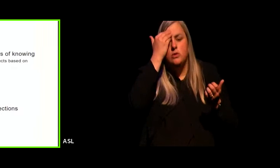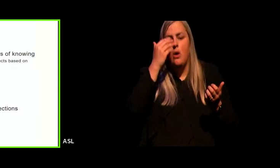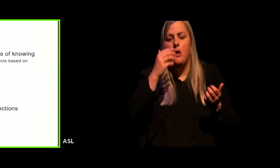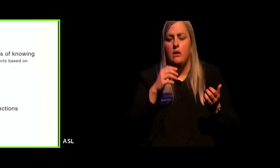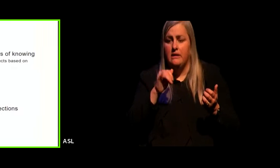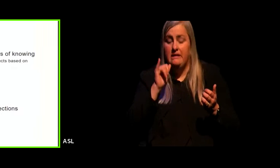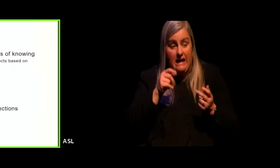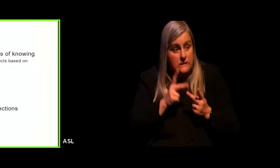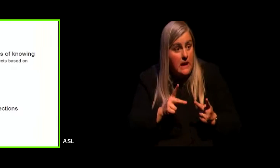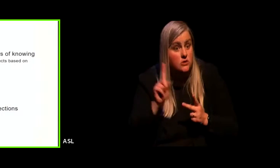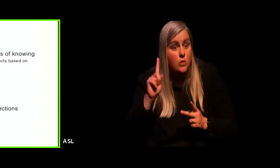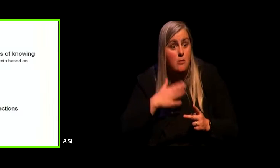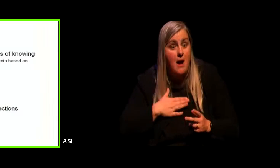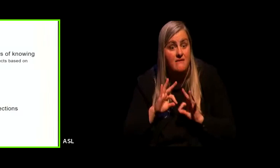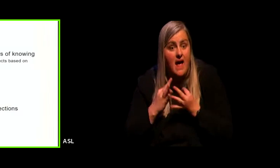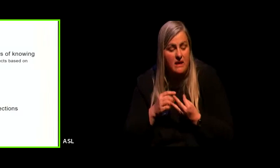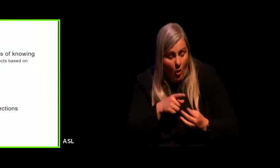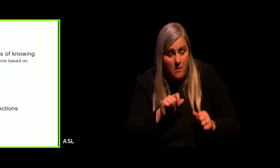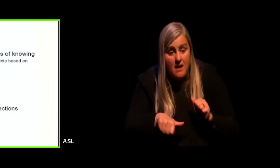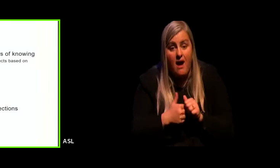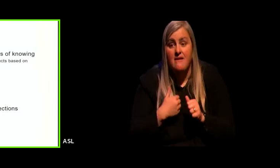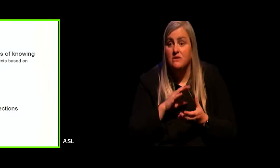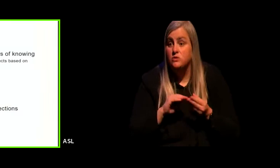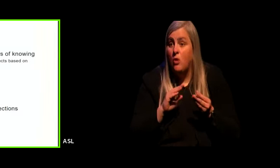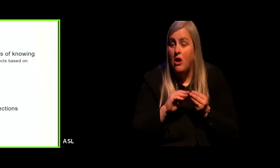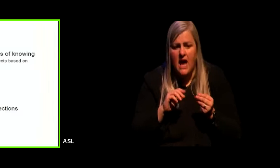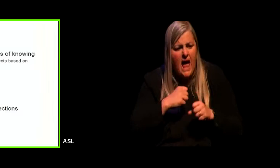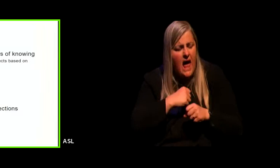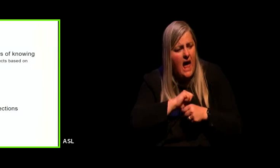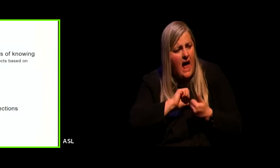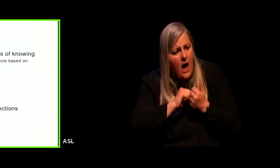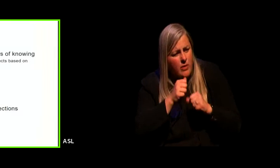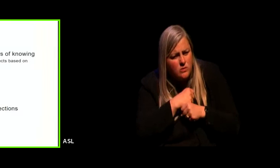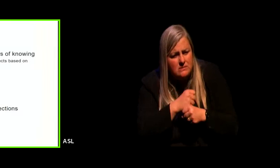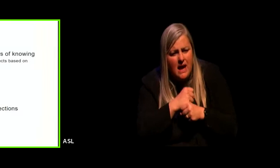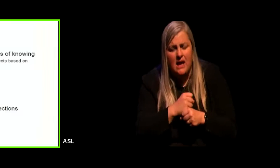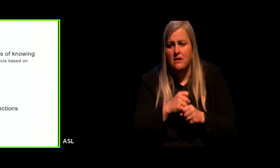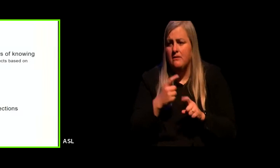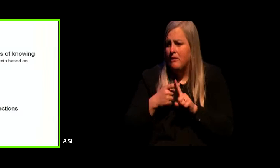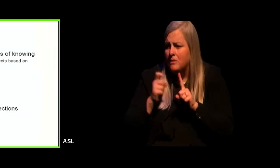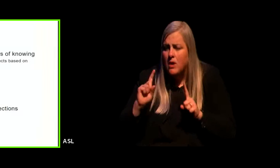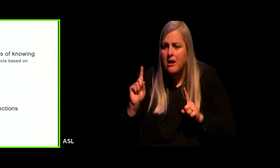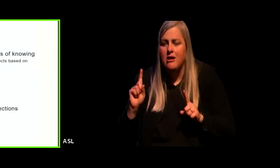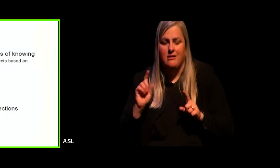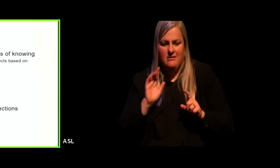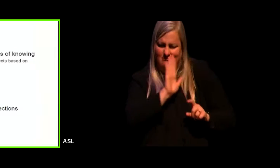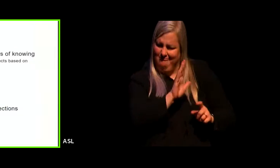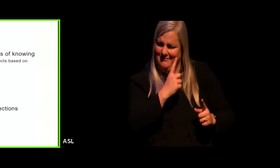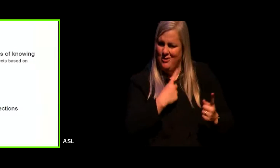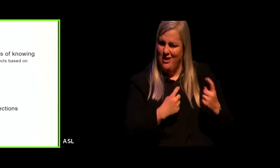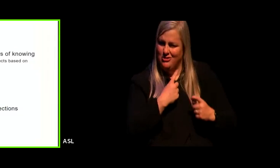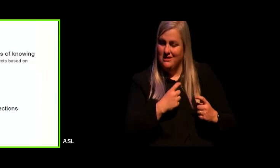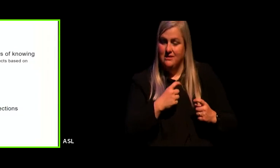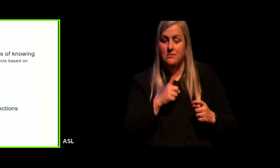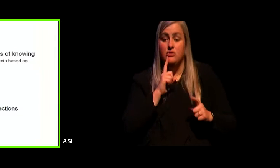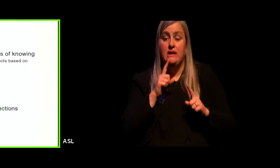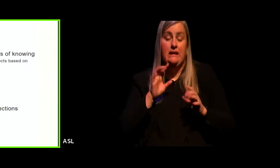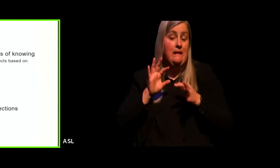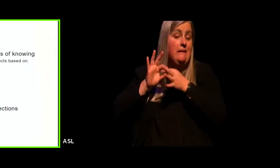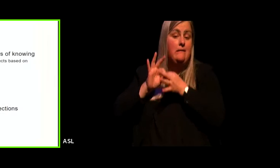They want to know what story it tells. They might want to know how it's made, right? Where it comes from. But ultimately, it's about story. It's about